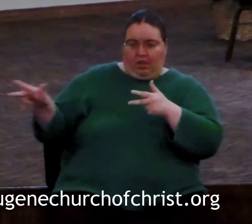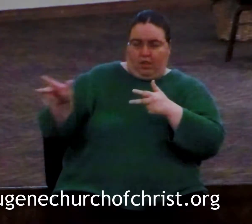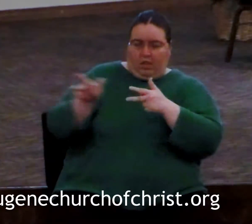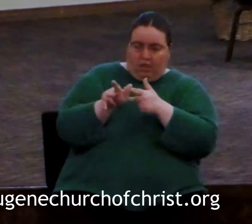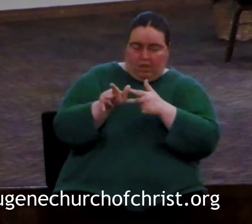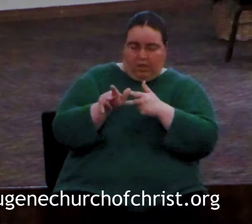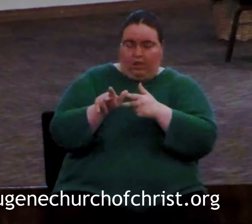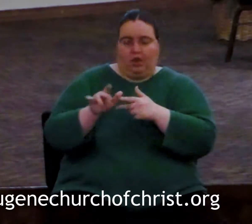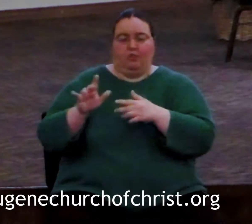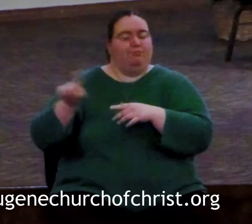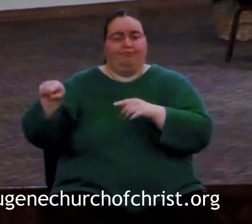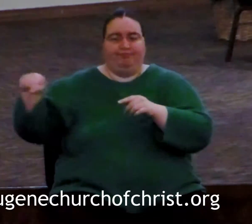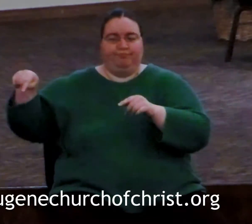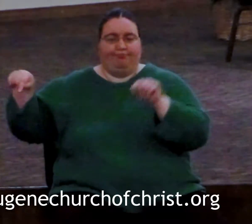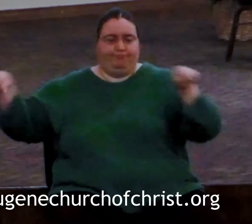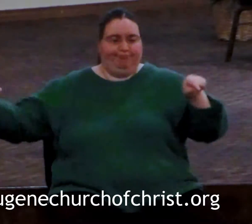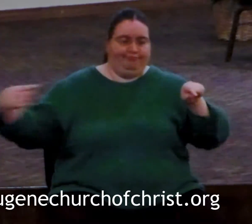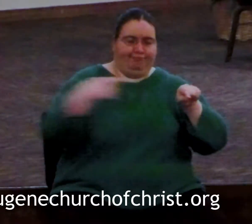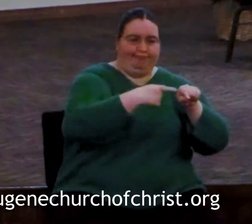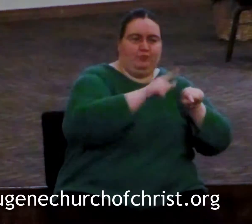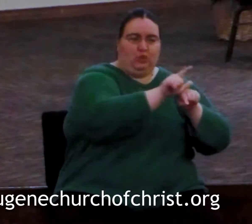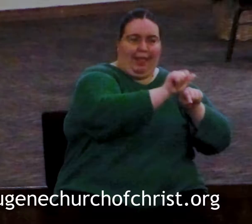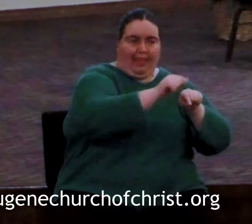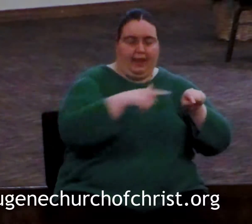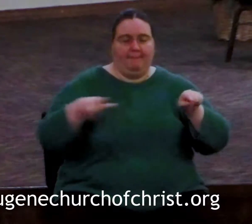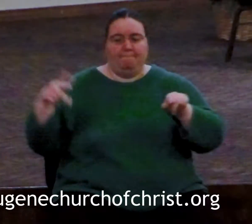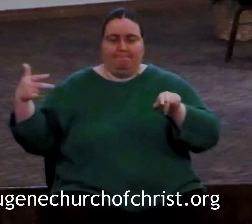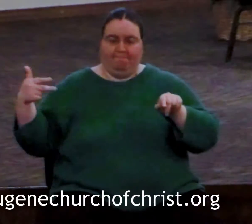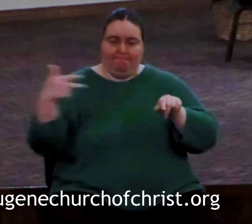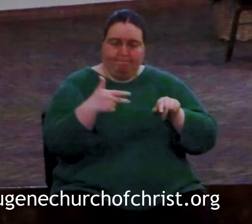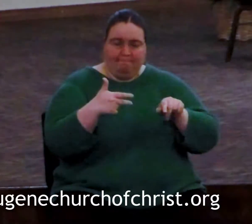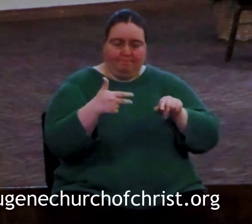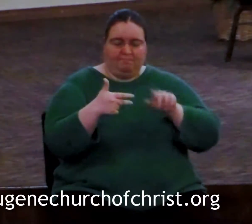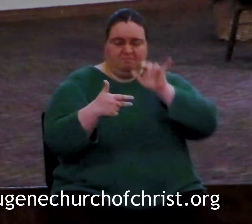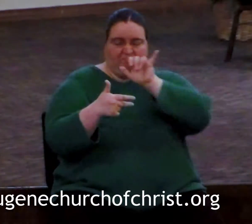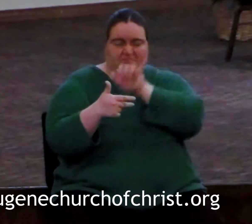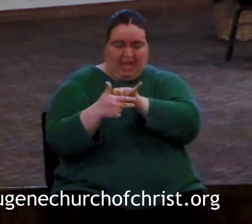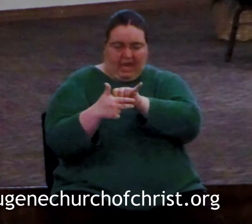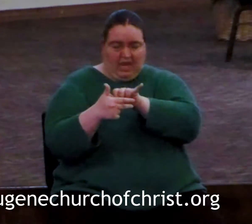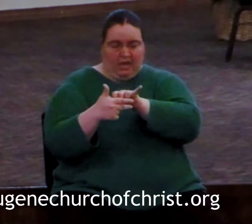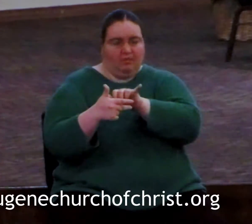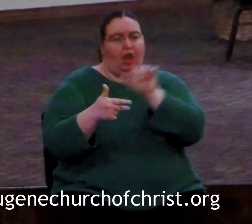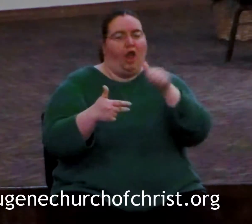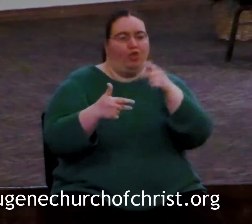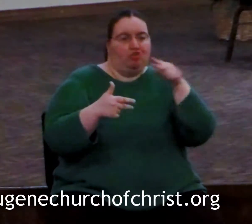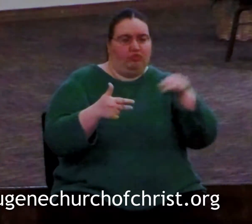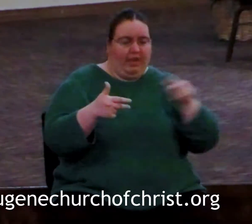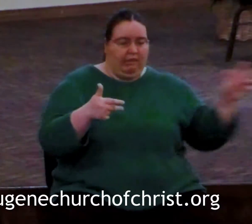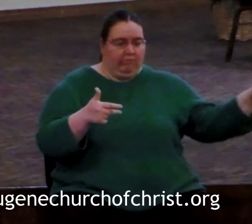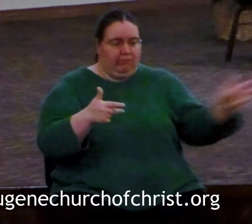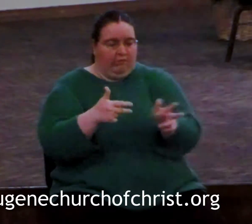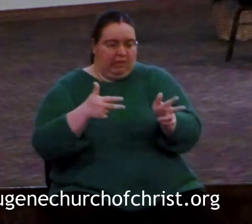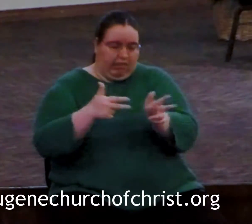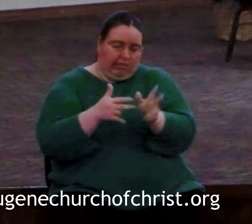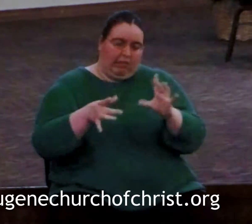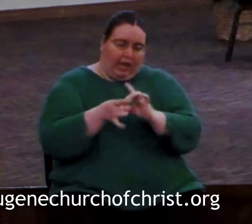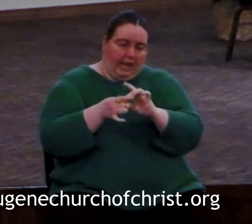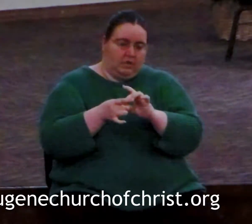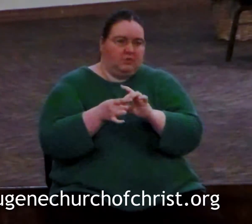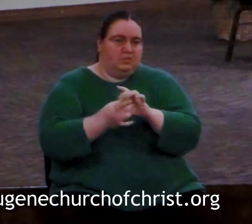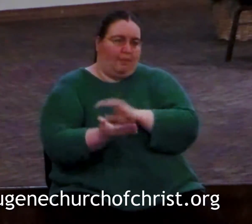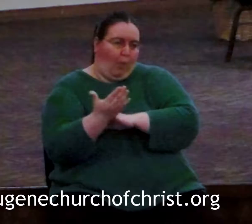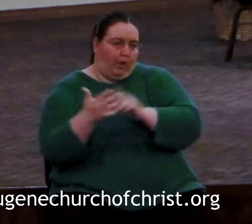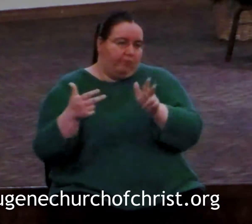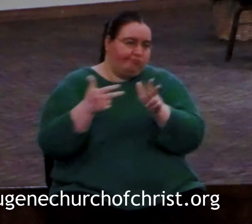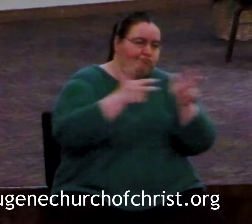LA, or I could get a hotel room there in San Antonio. And I thought I'll just stay on the train. This will be easier. And I remember waking up at about 3 in the